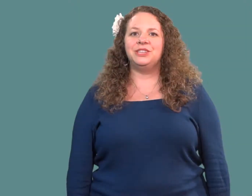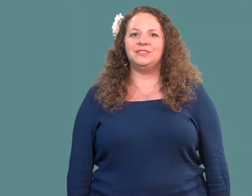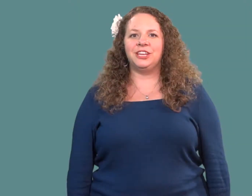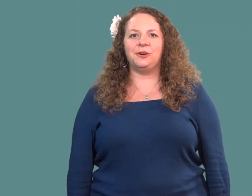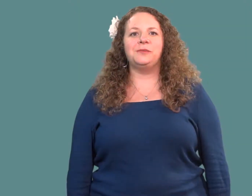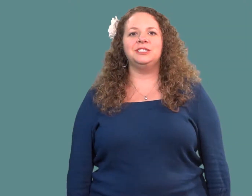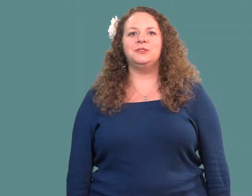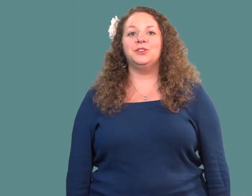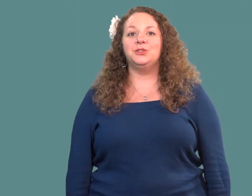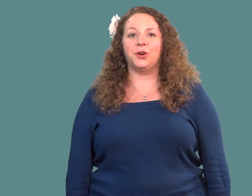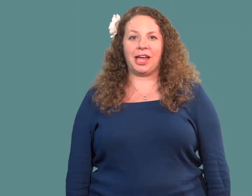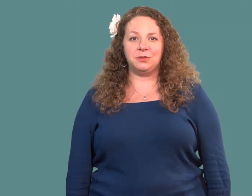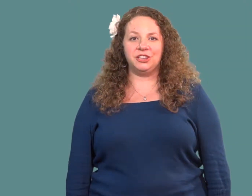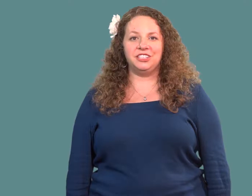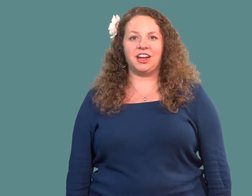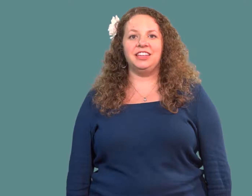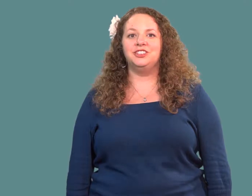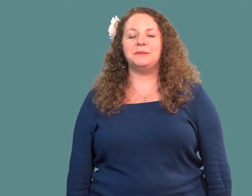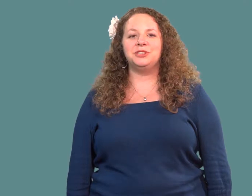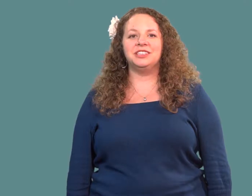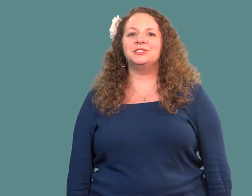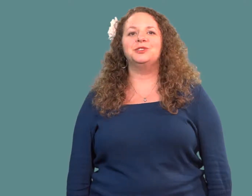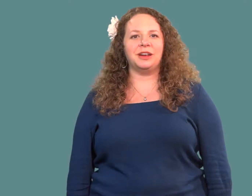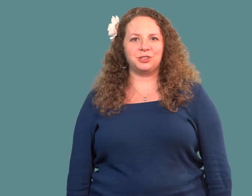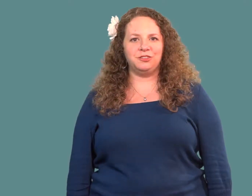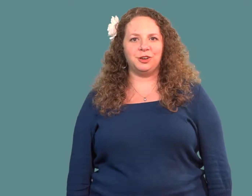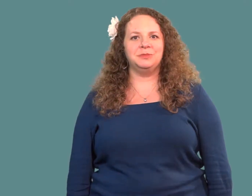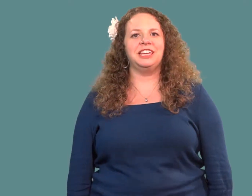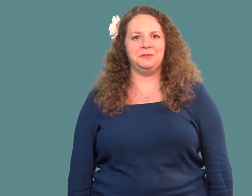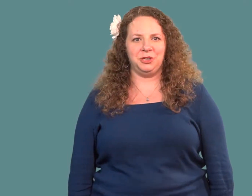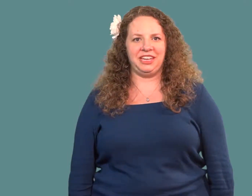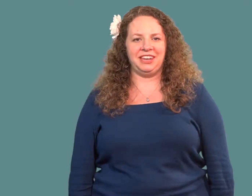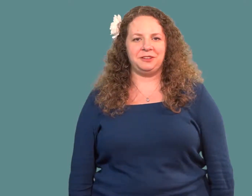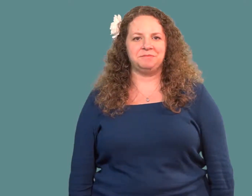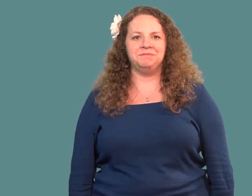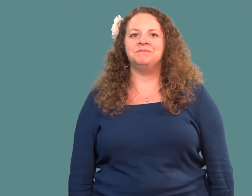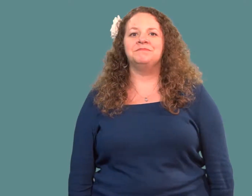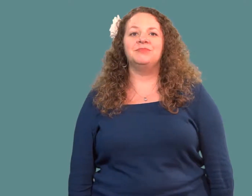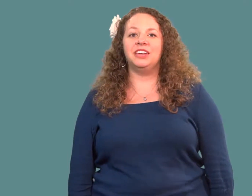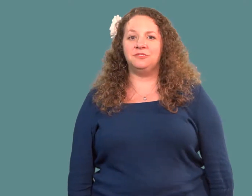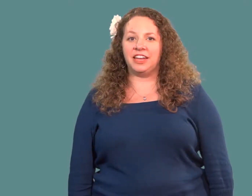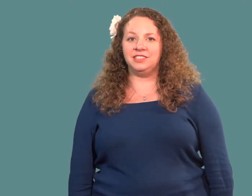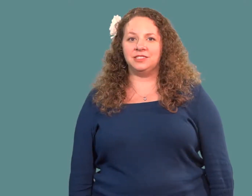In this video, I want to review the vocabulary taught in Chapter 6, Directional Verbs and Communicating. Advice